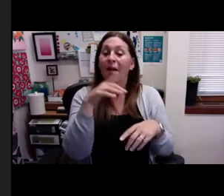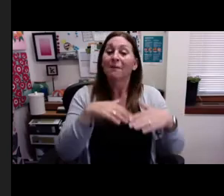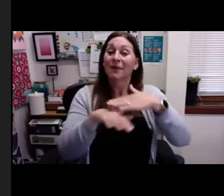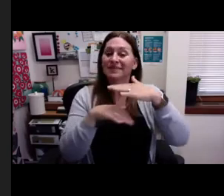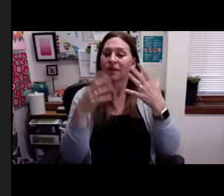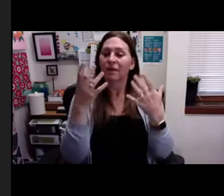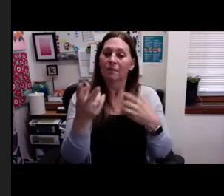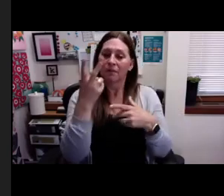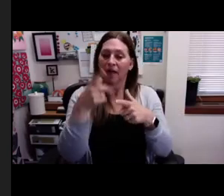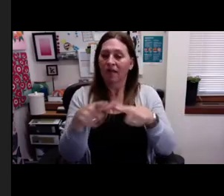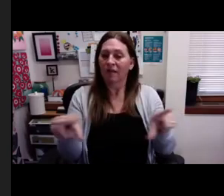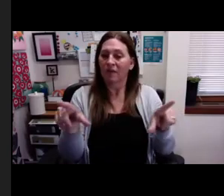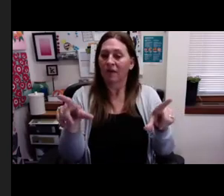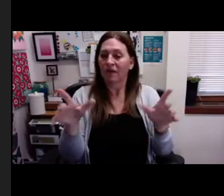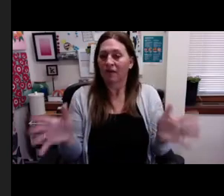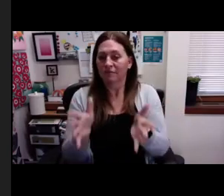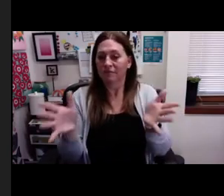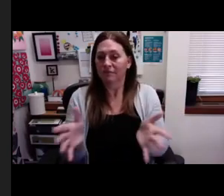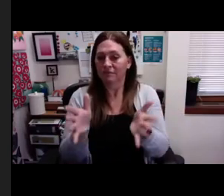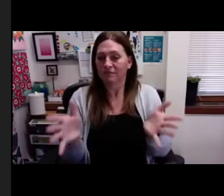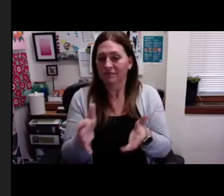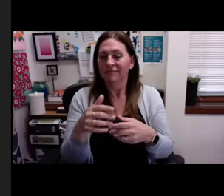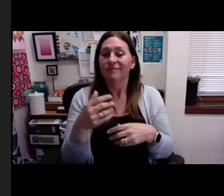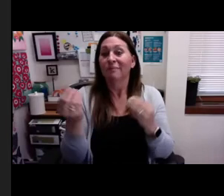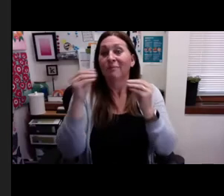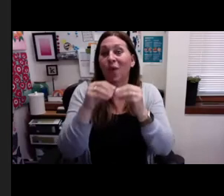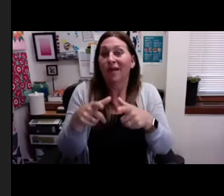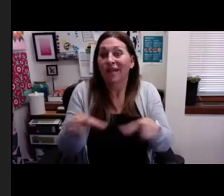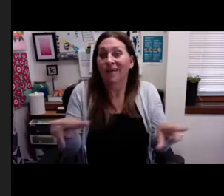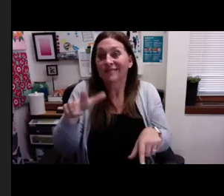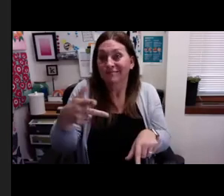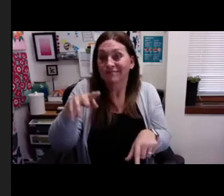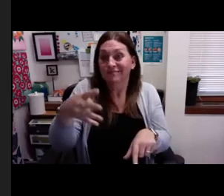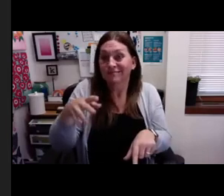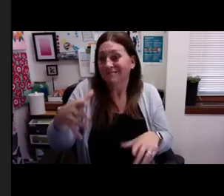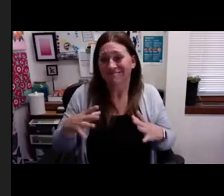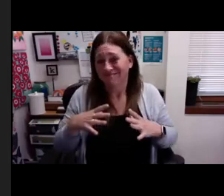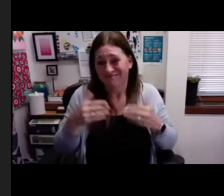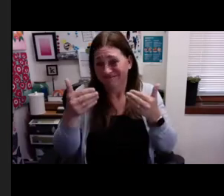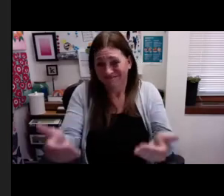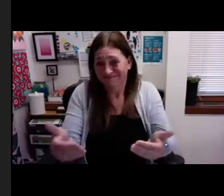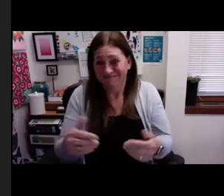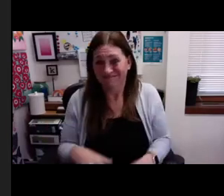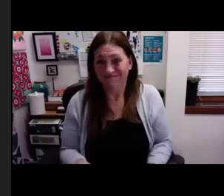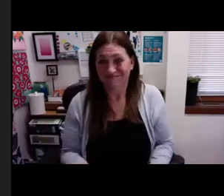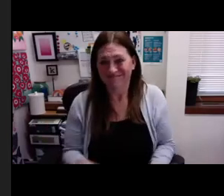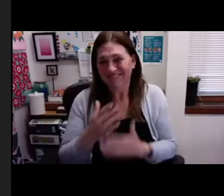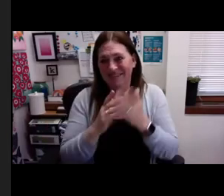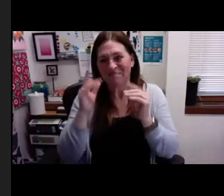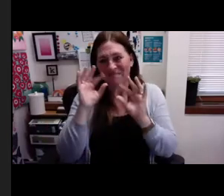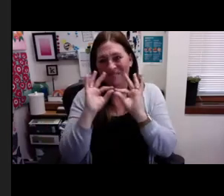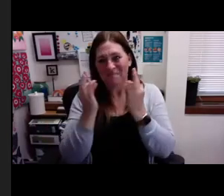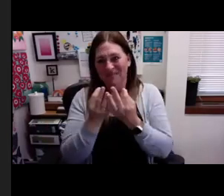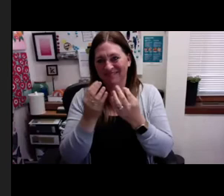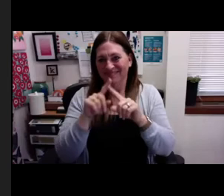So I've made a list here. Basically, two languages fosters more languages, third, fourth,